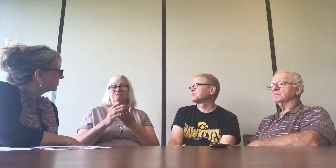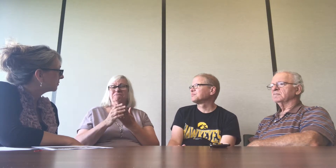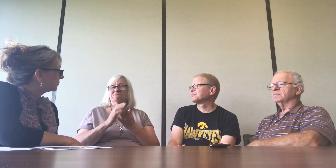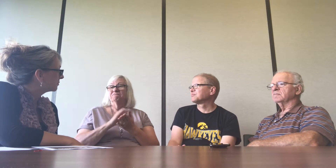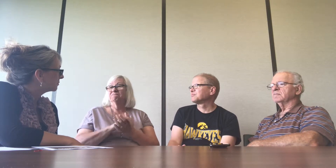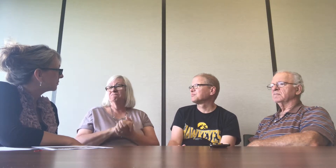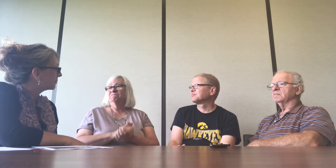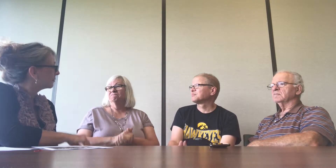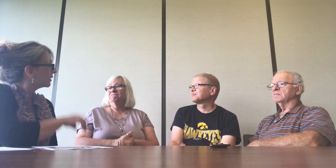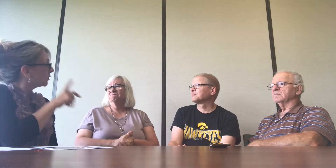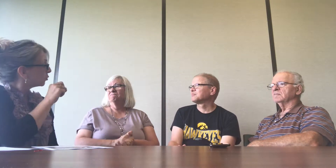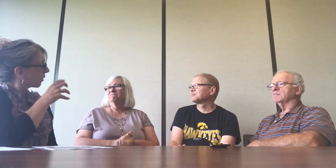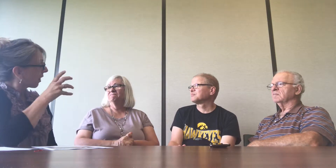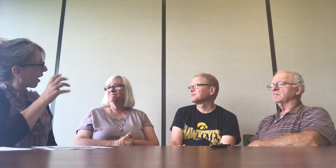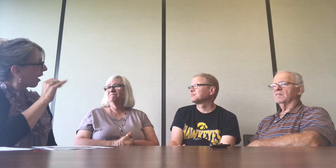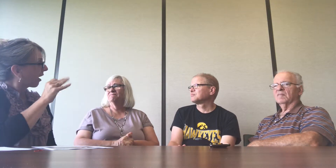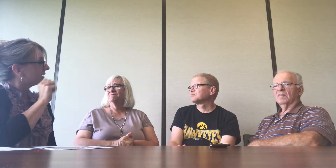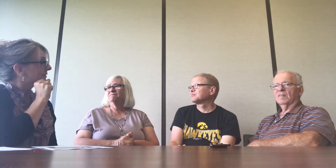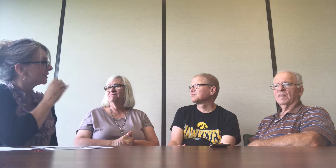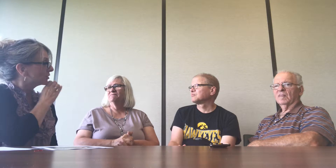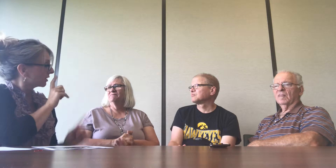and a banquet in the evening. It's really nice.